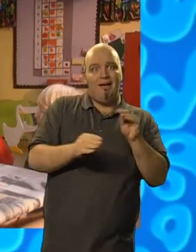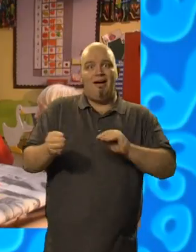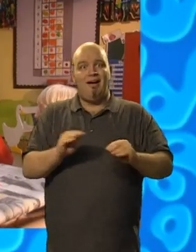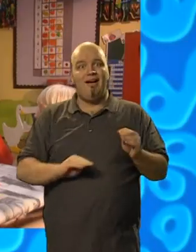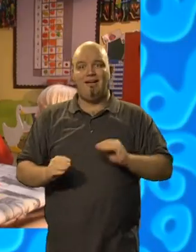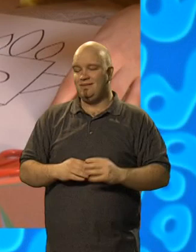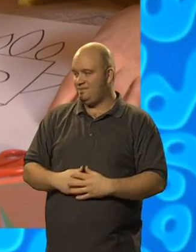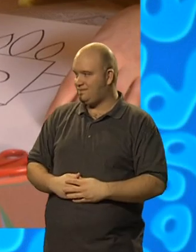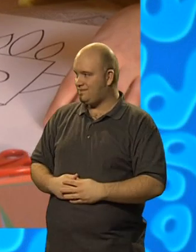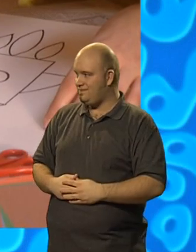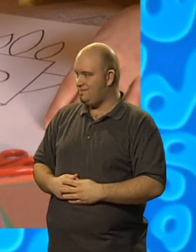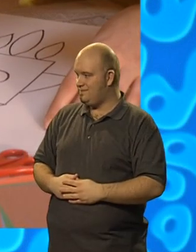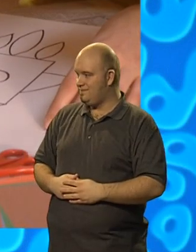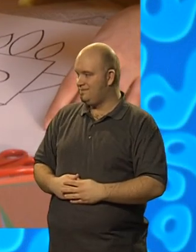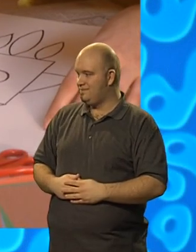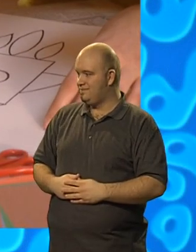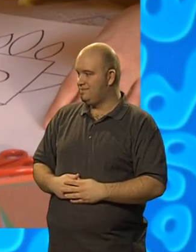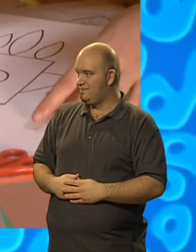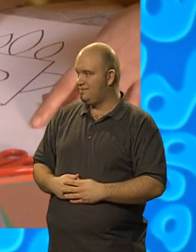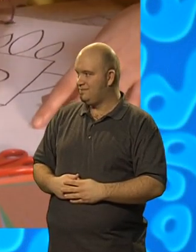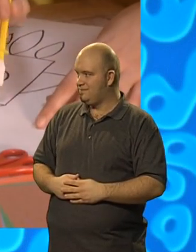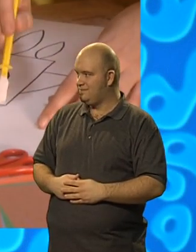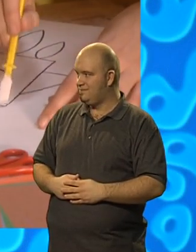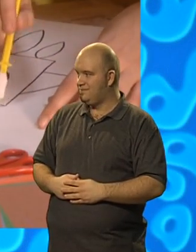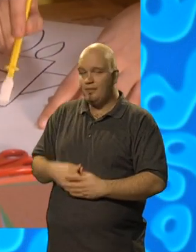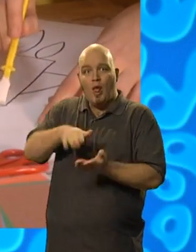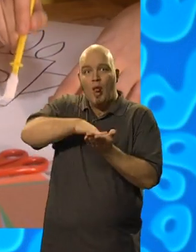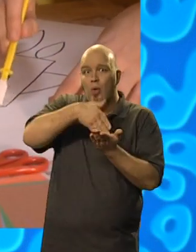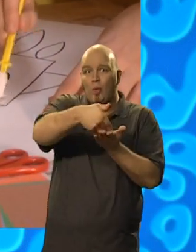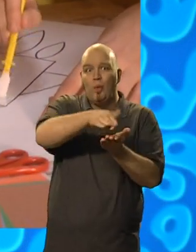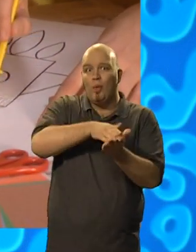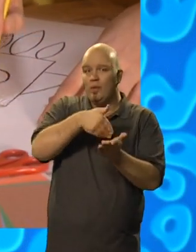picture of a spaceship. So I'm going to put some glue on here.